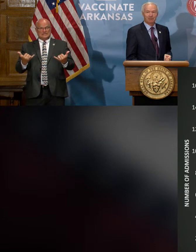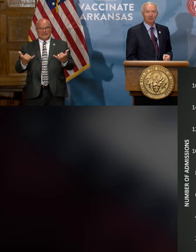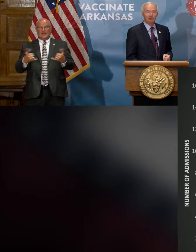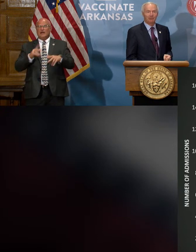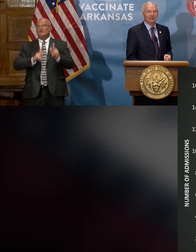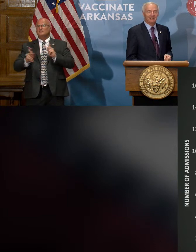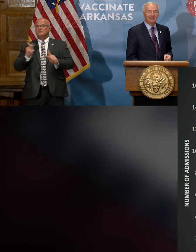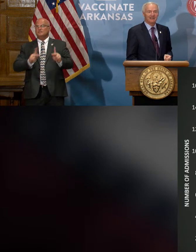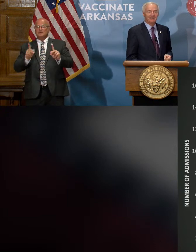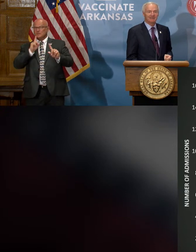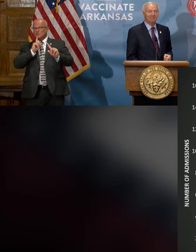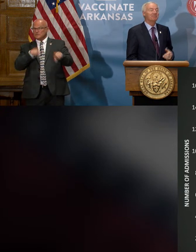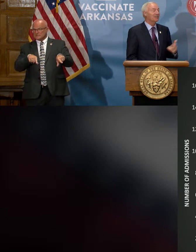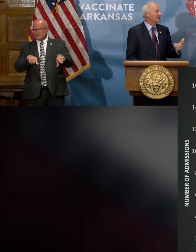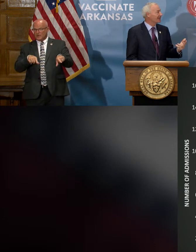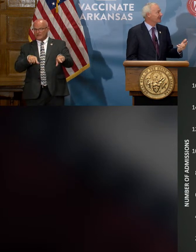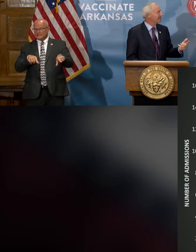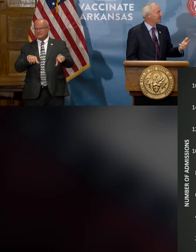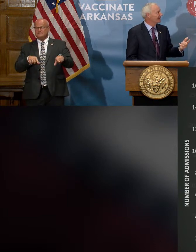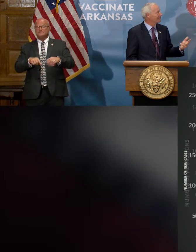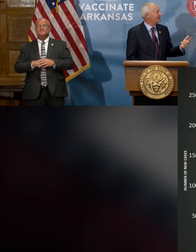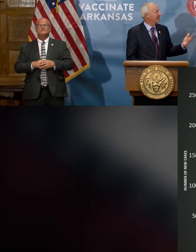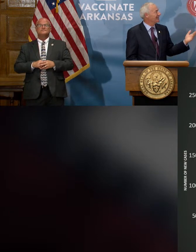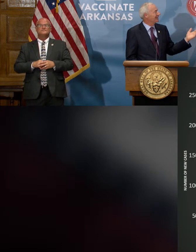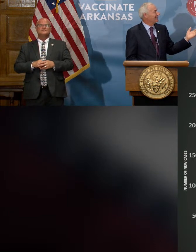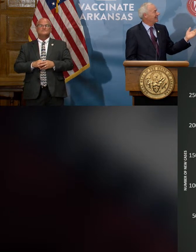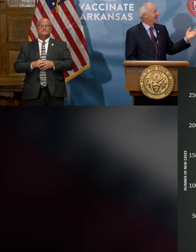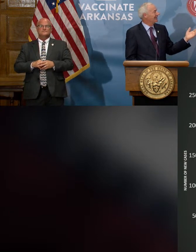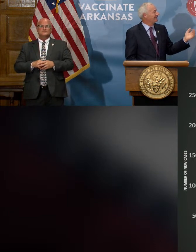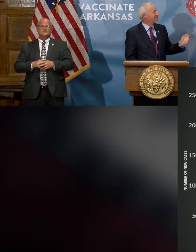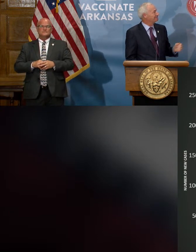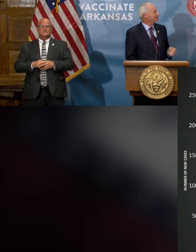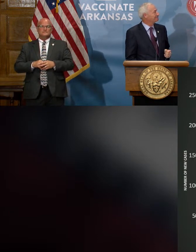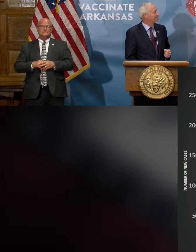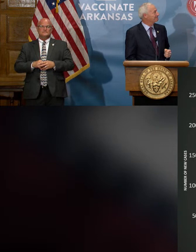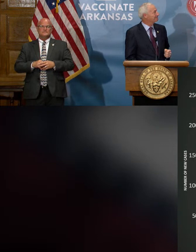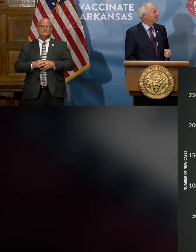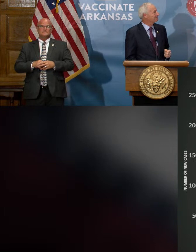how people conduct themselves.